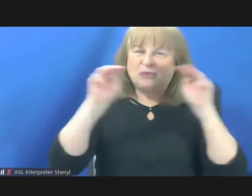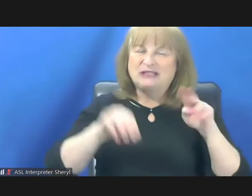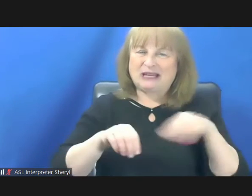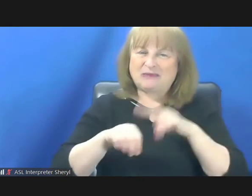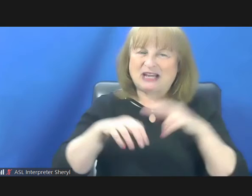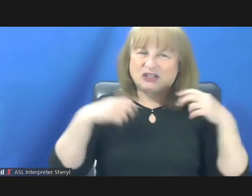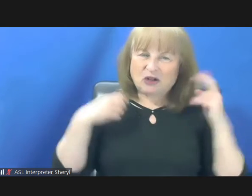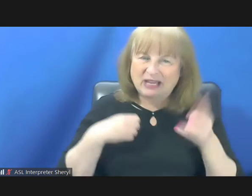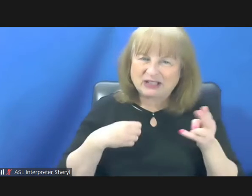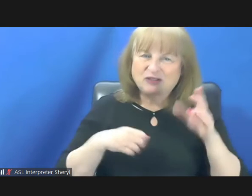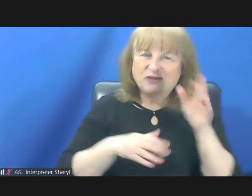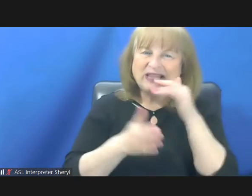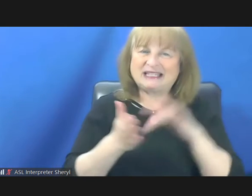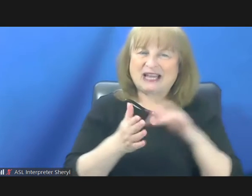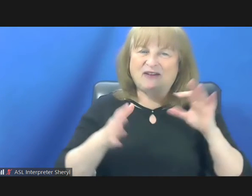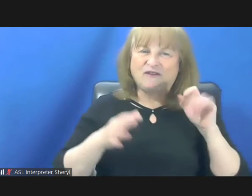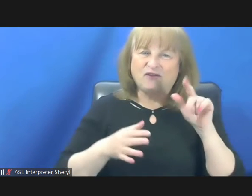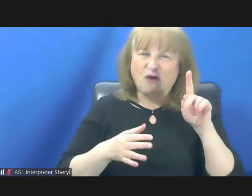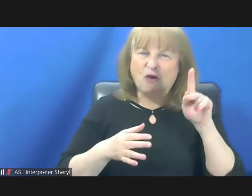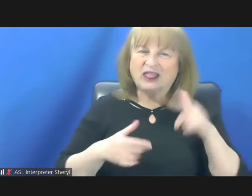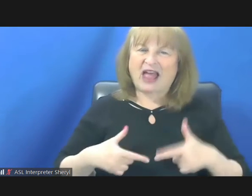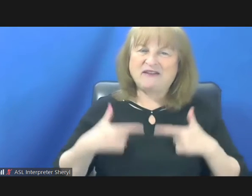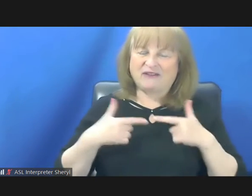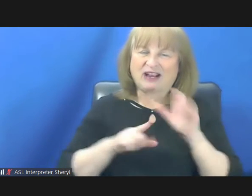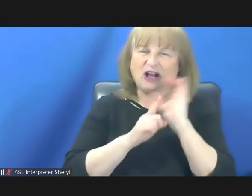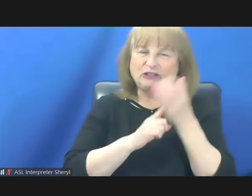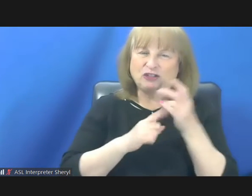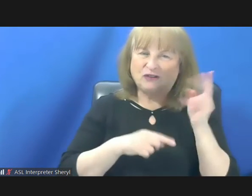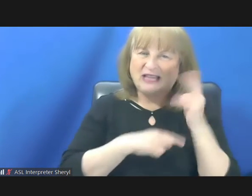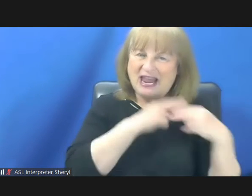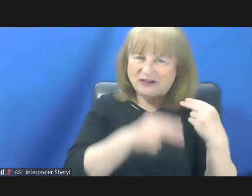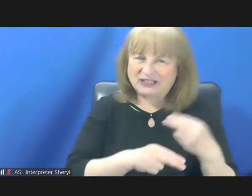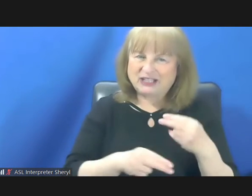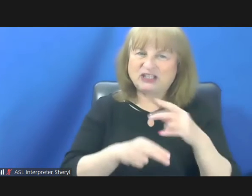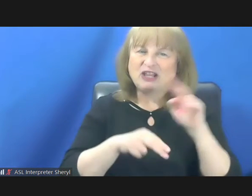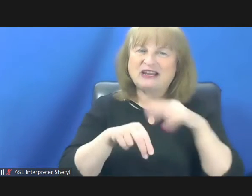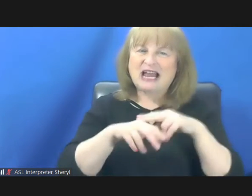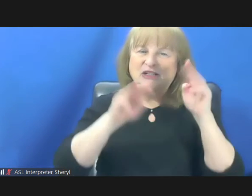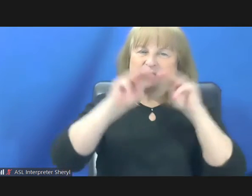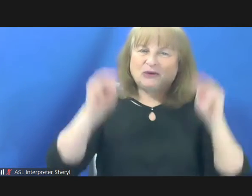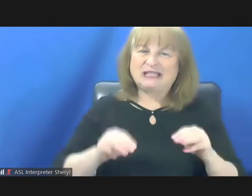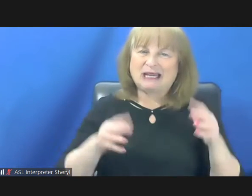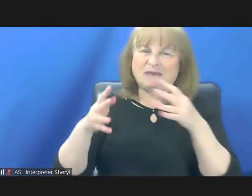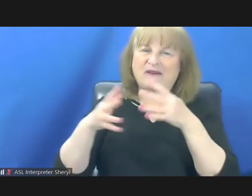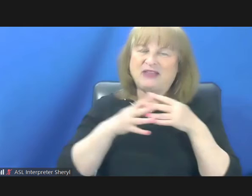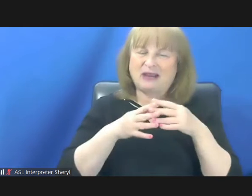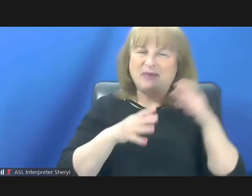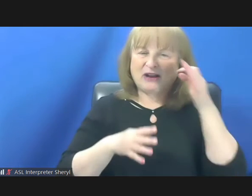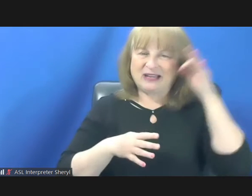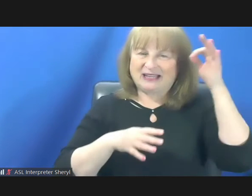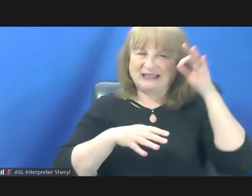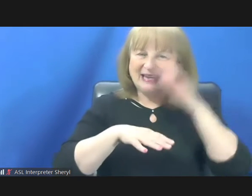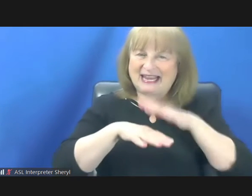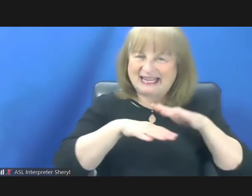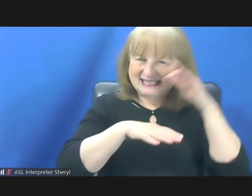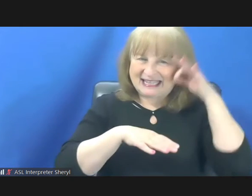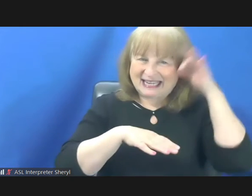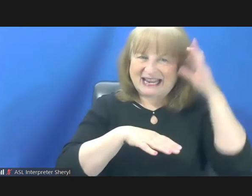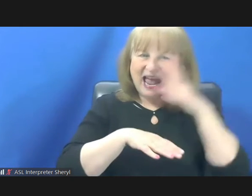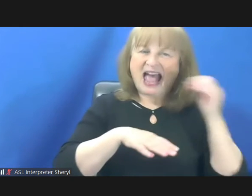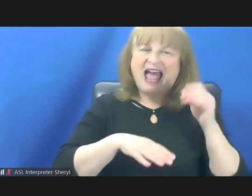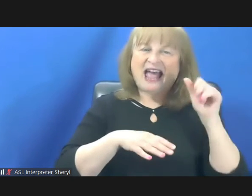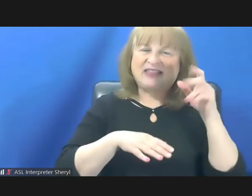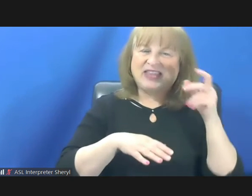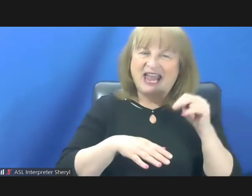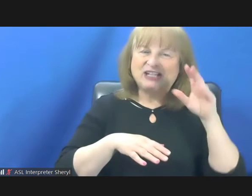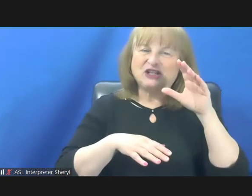National Museum of American Indian, and the Asia Pacific American Center. We are grateful to our Smithsonian and non-Smithsonian partners